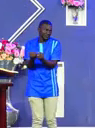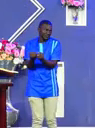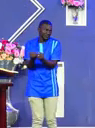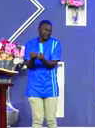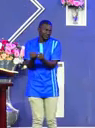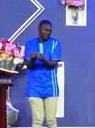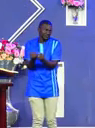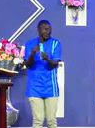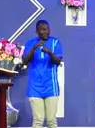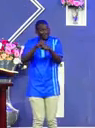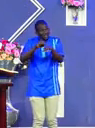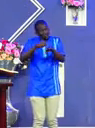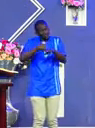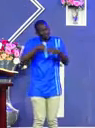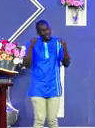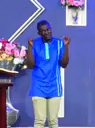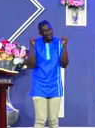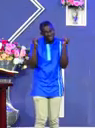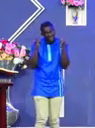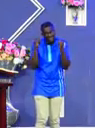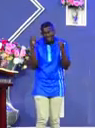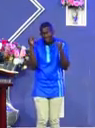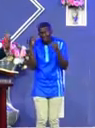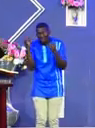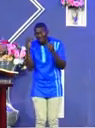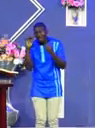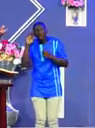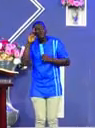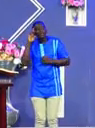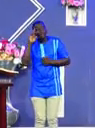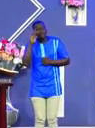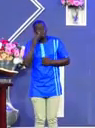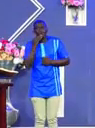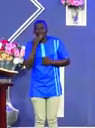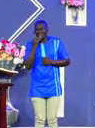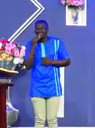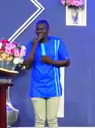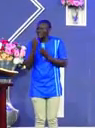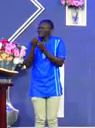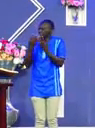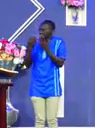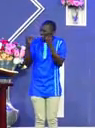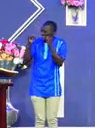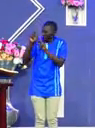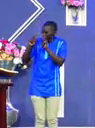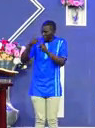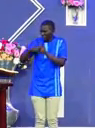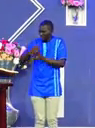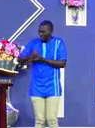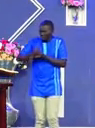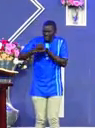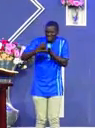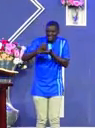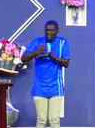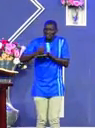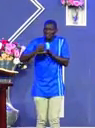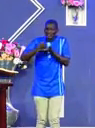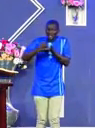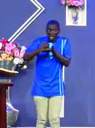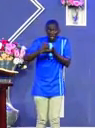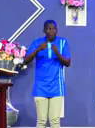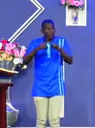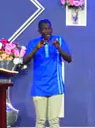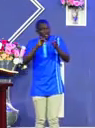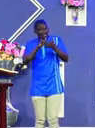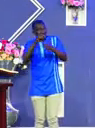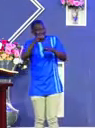bwe nalwala. That time when I fell sick. Ne nzijukira abalwadde bangi be nayamba. I remembered very many people that I helped. Naye ekiseera ekyo kati